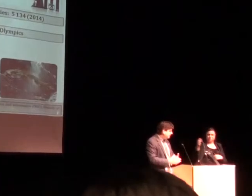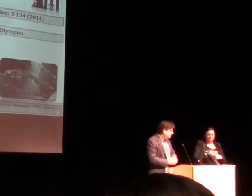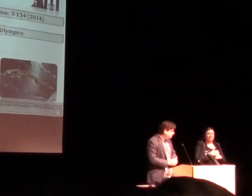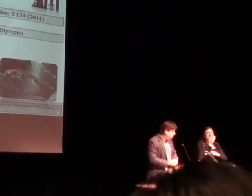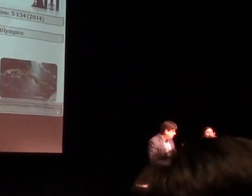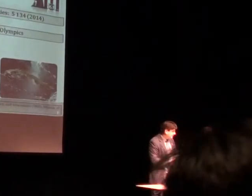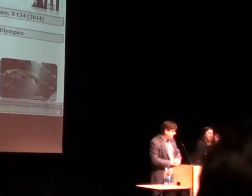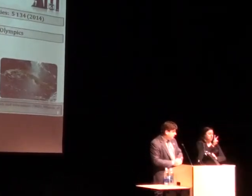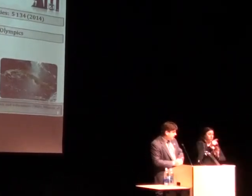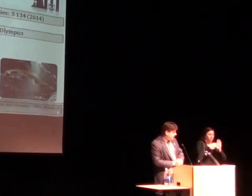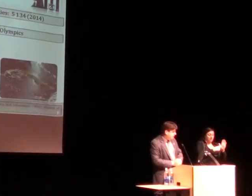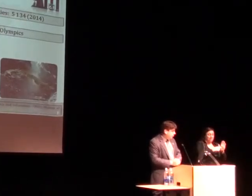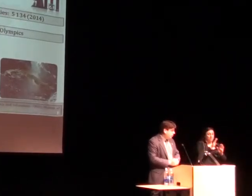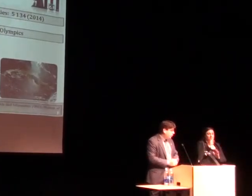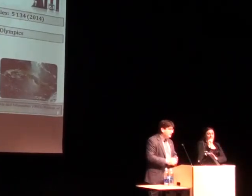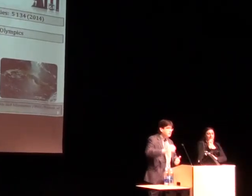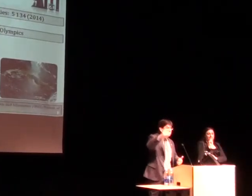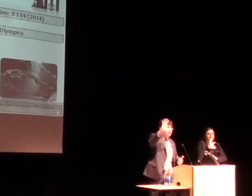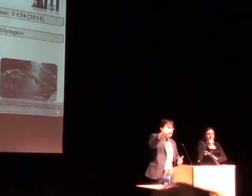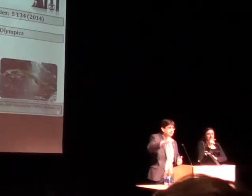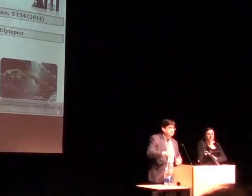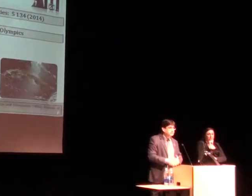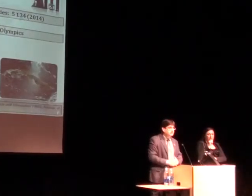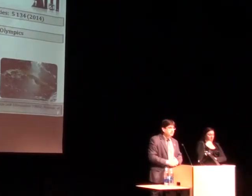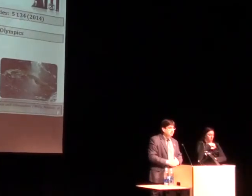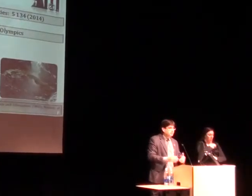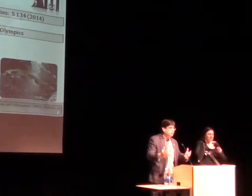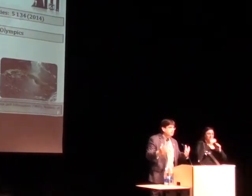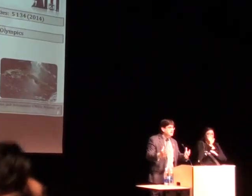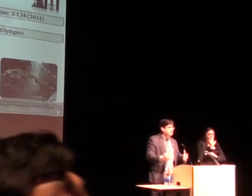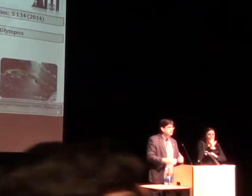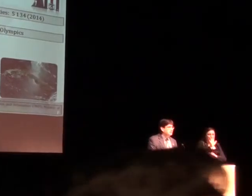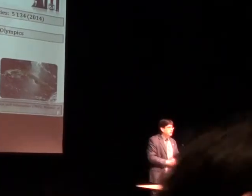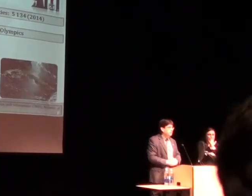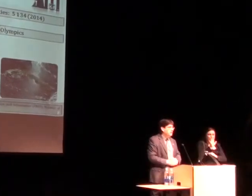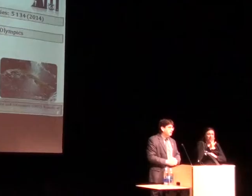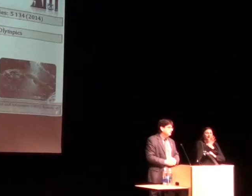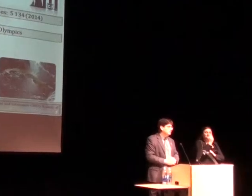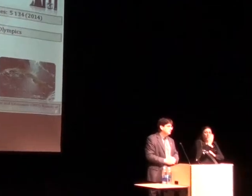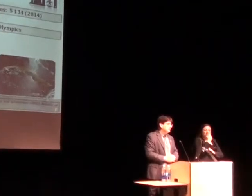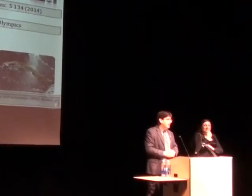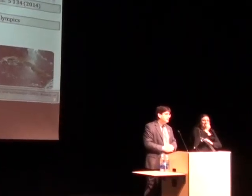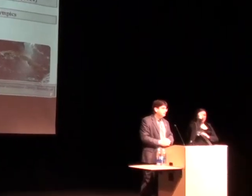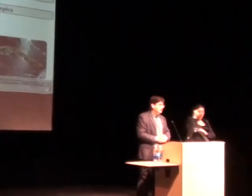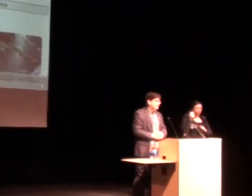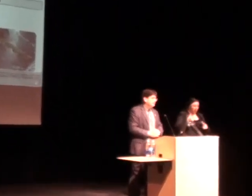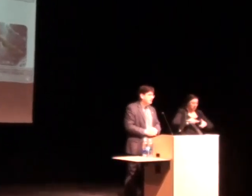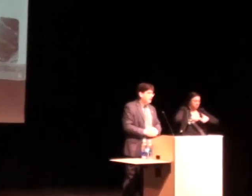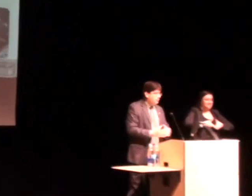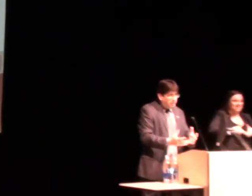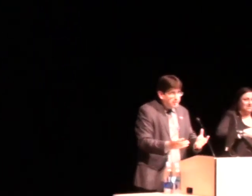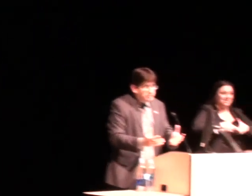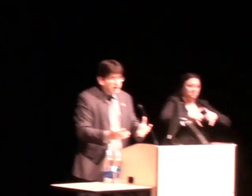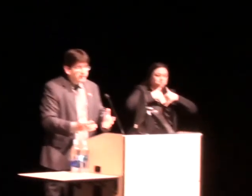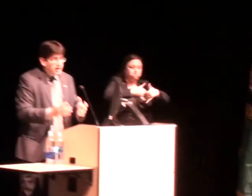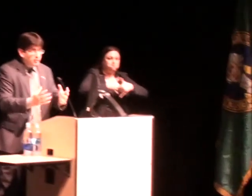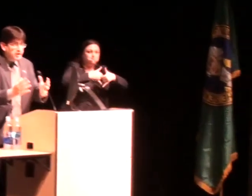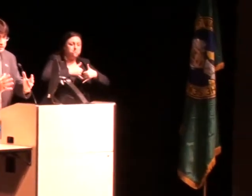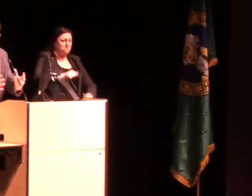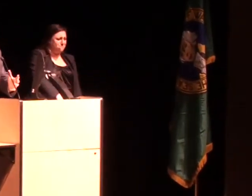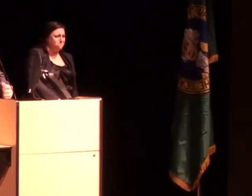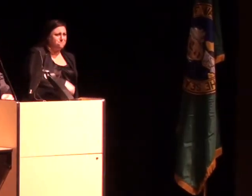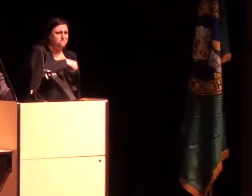in 1992 in Barcelona, we were number 5 with 14 gold medals at that time. And we are very proud